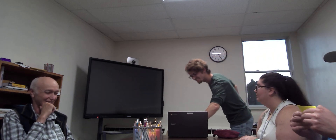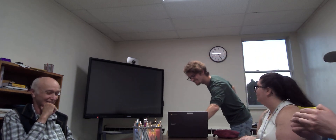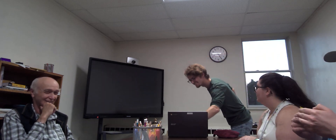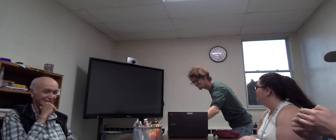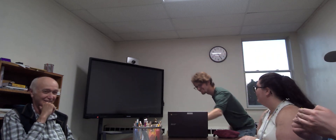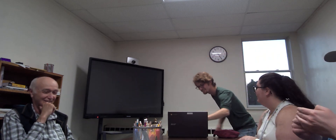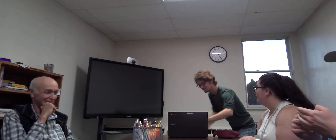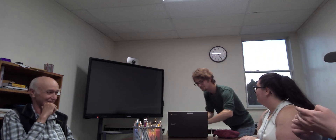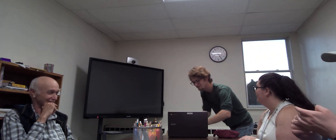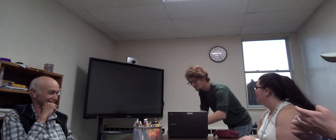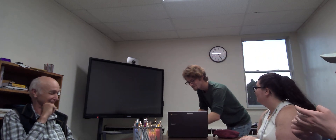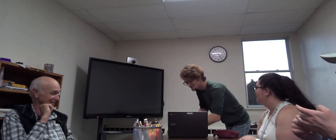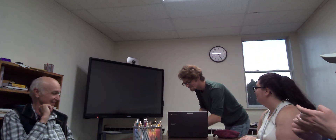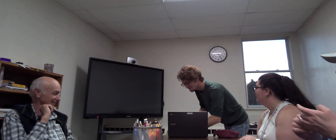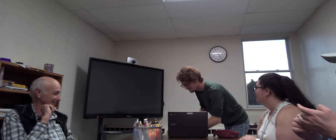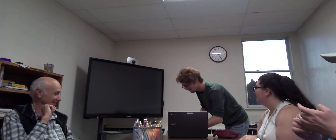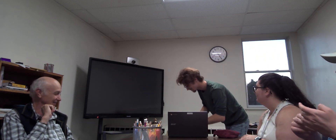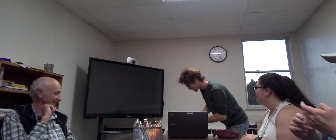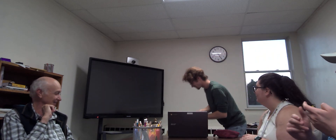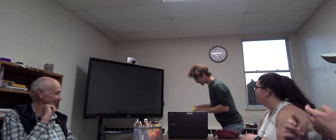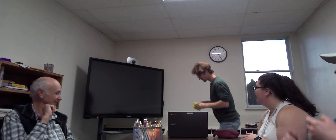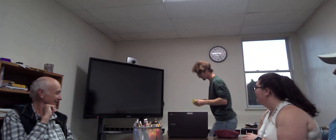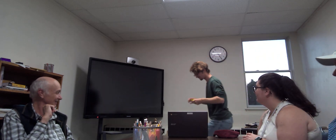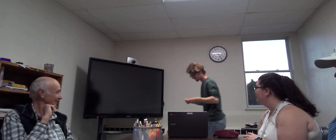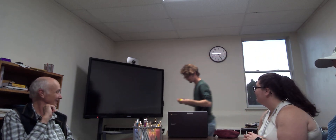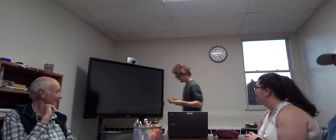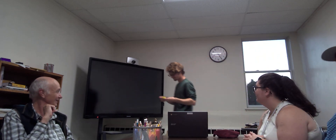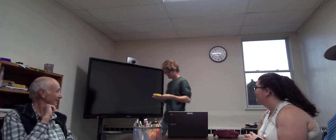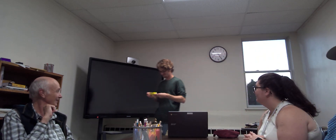You're good at it, so you got it. What?